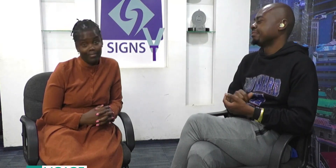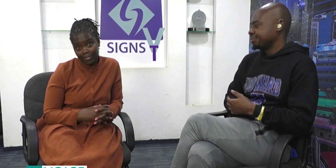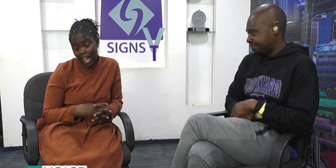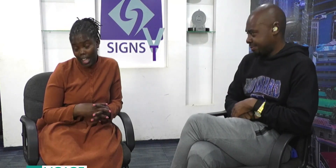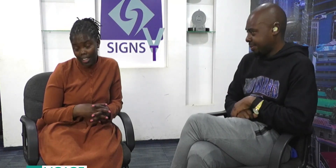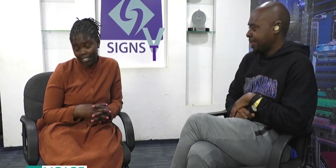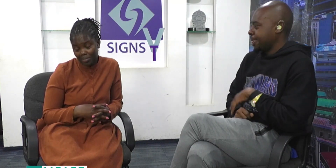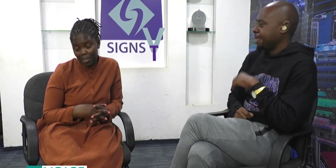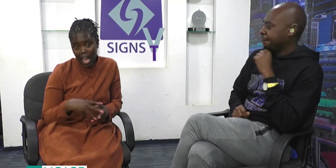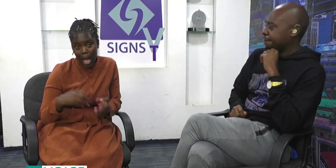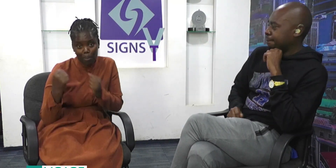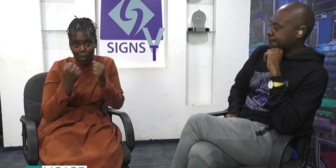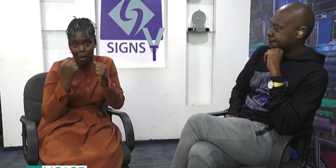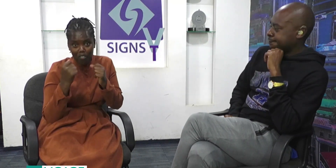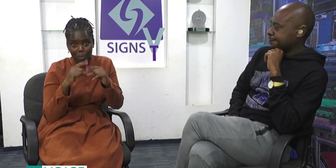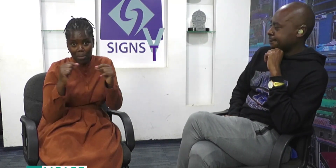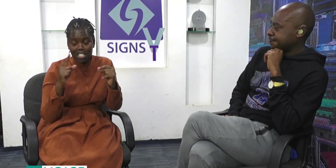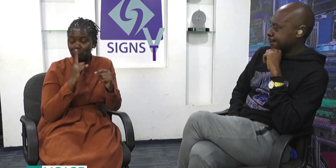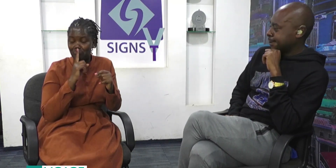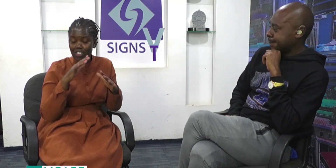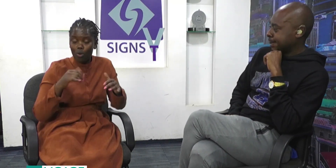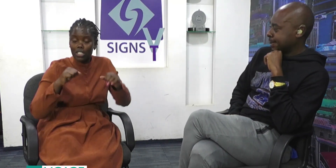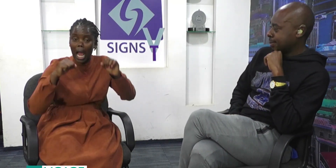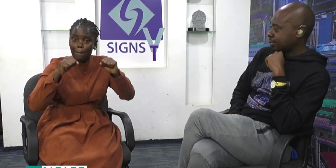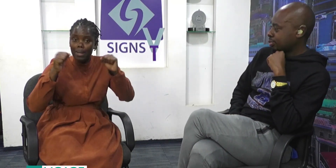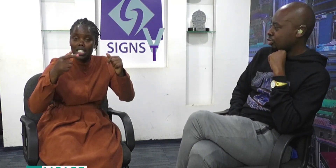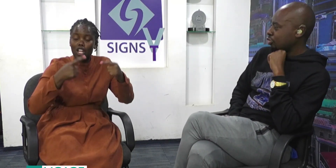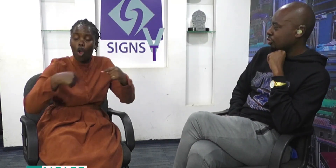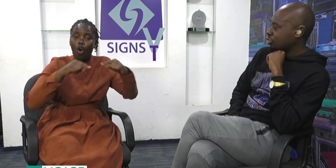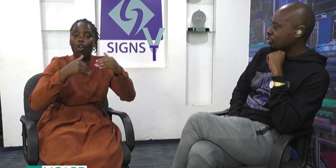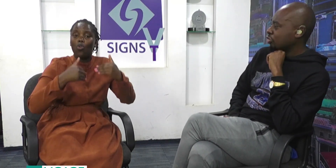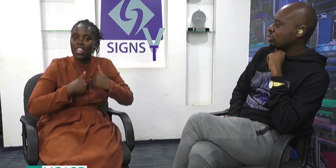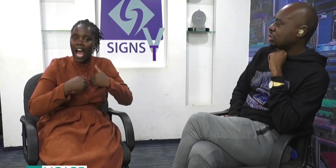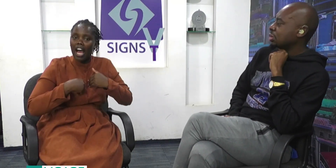do. That is a very powerful message.